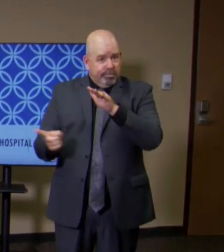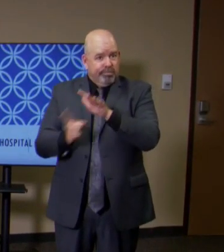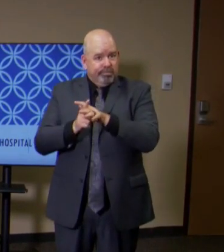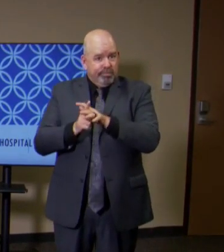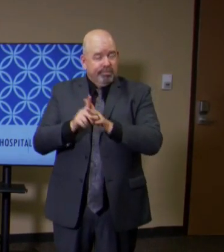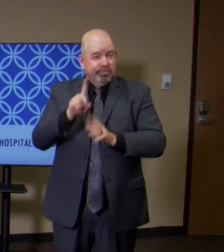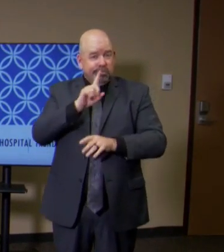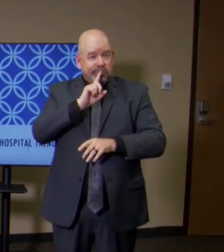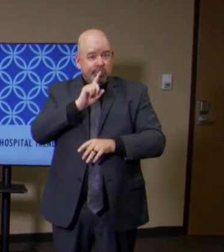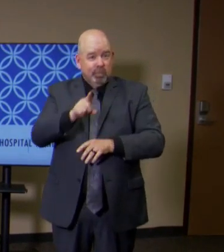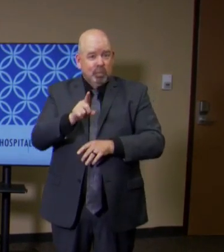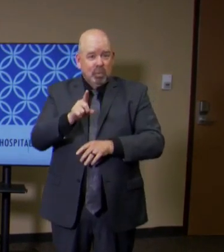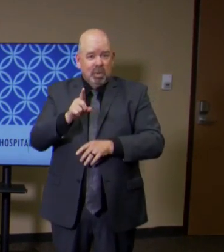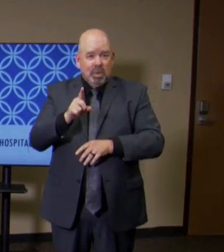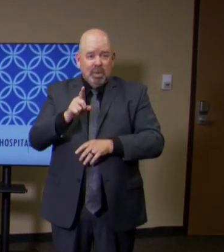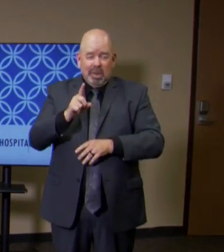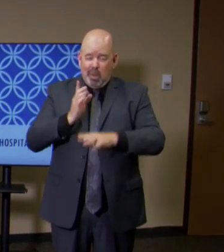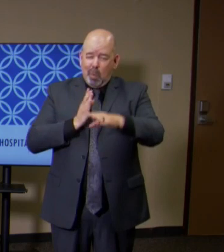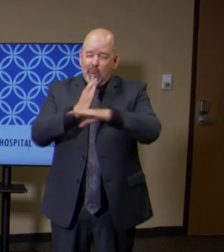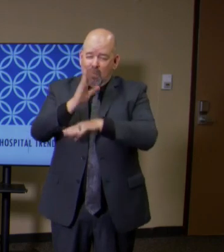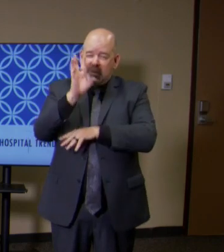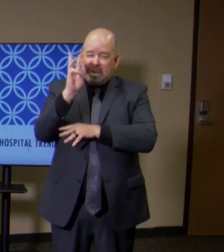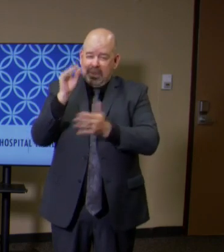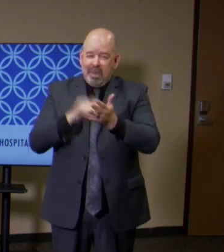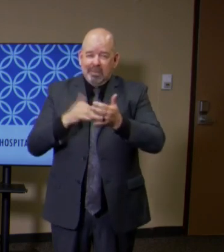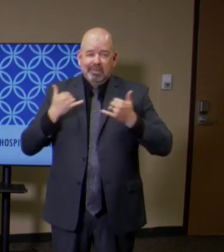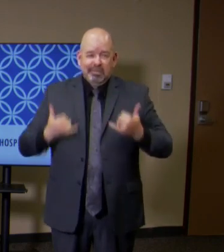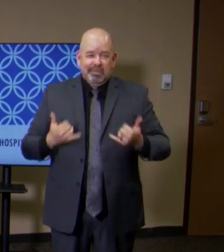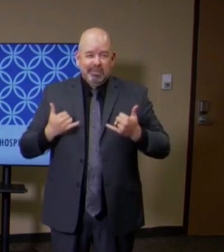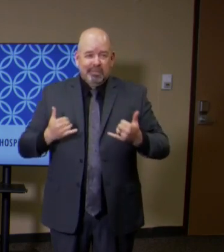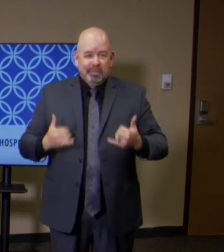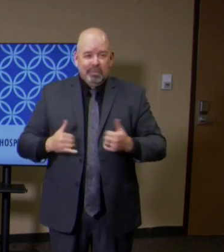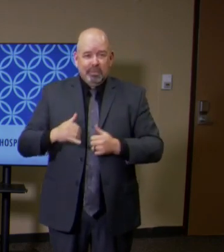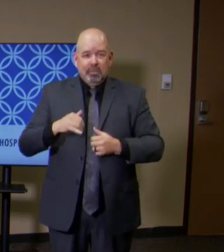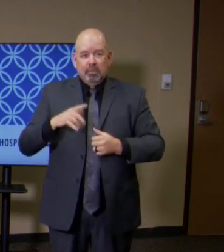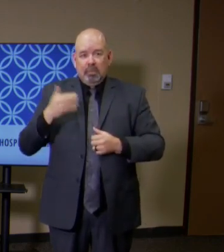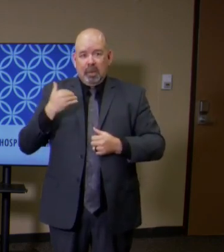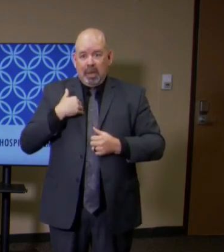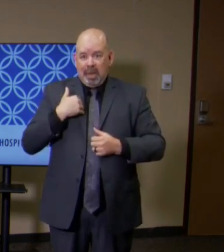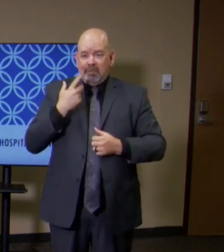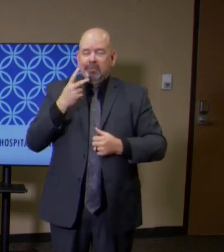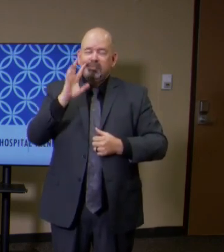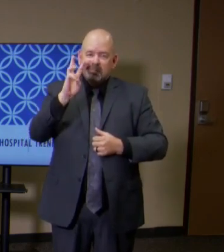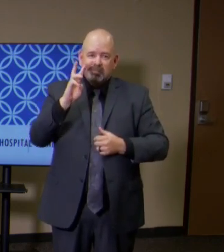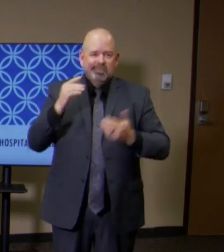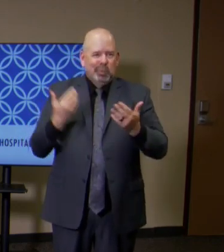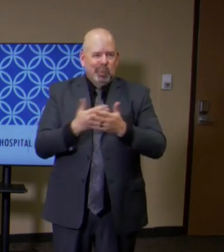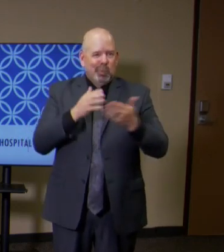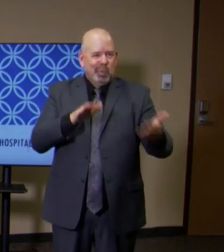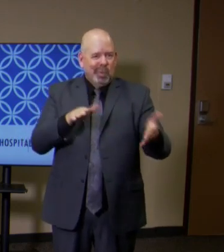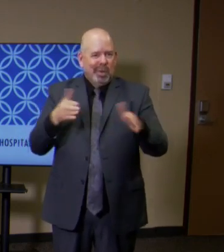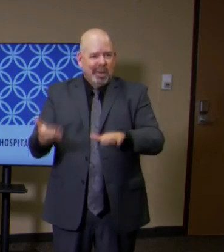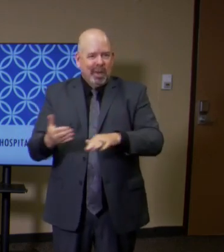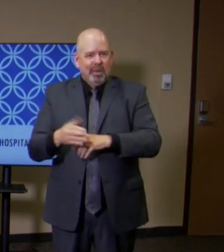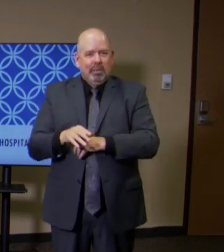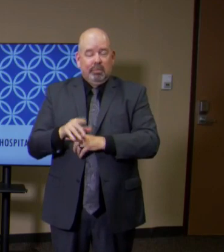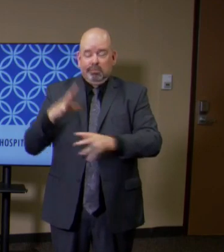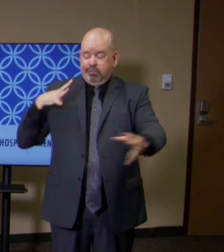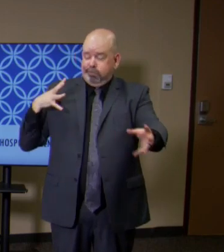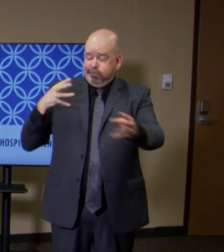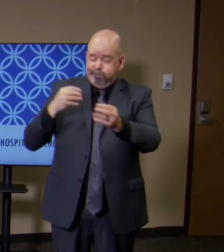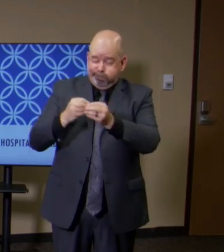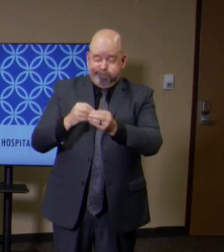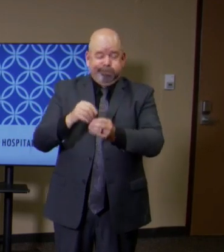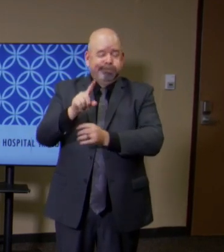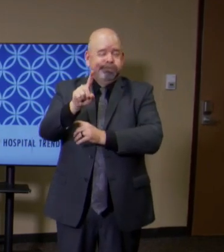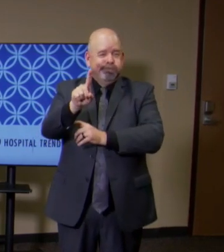6,837, and then the 6 new deaths, bringing the total number of deaths to 159. In the county jail, we now